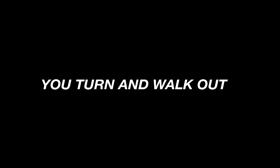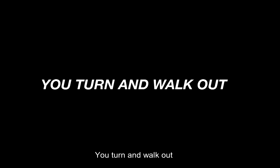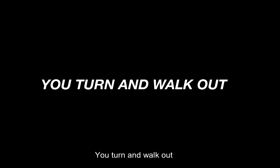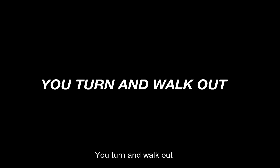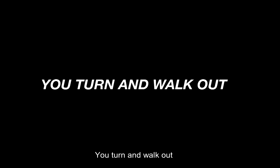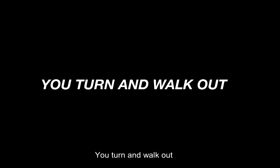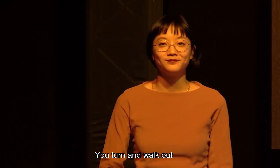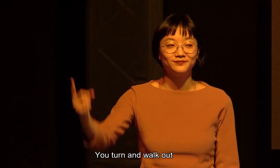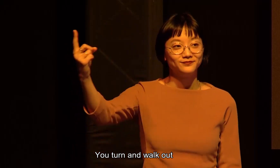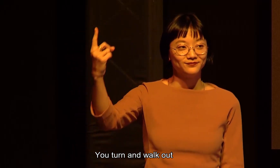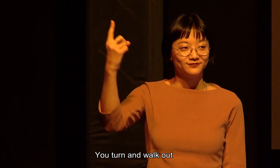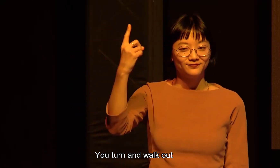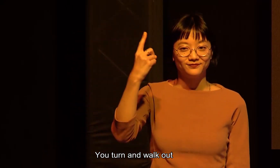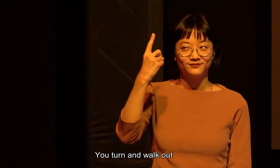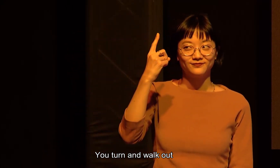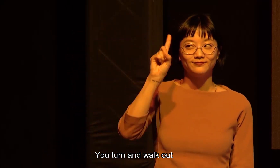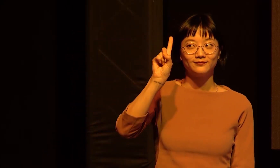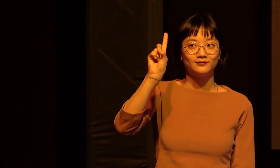You turn and walk out.